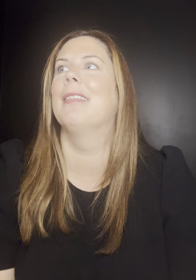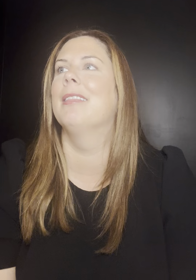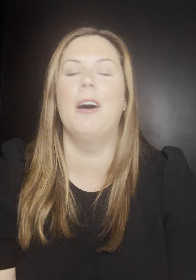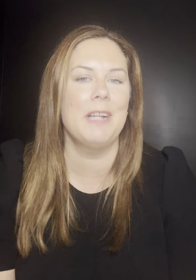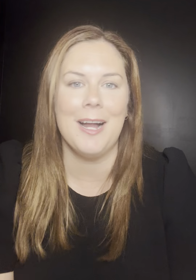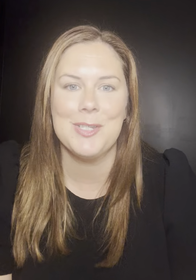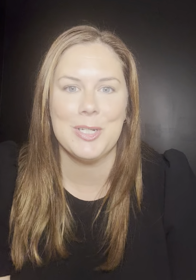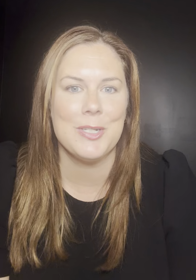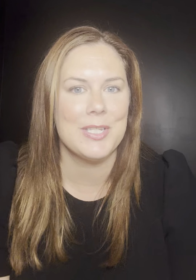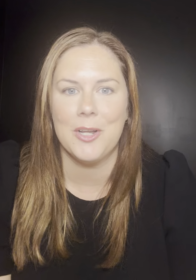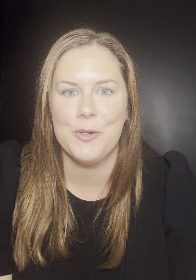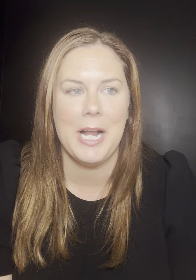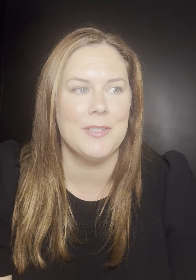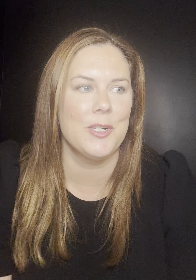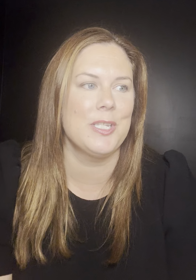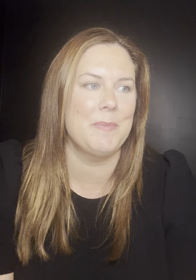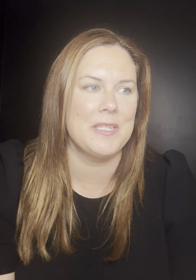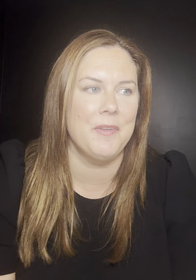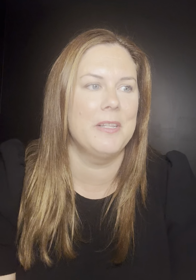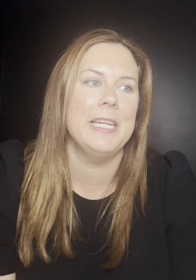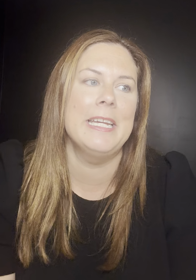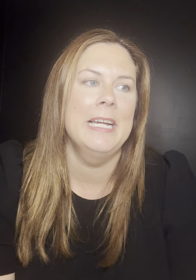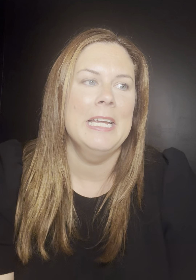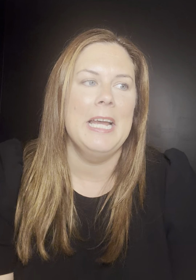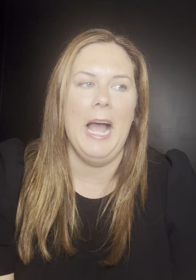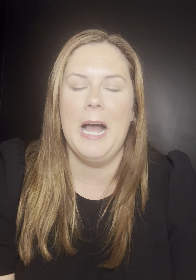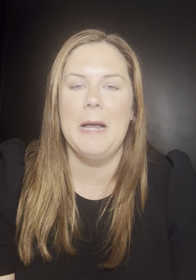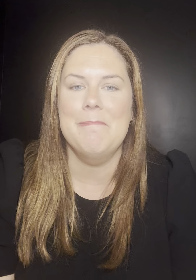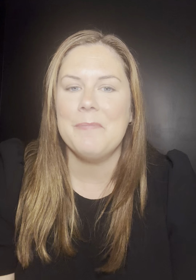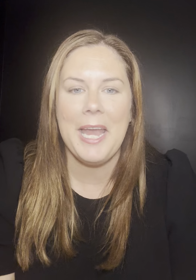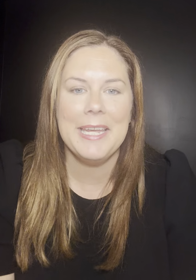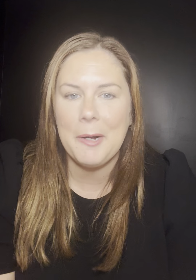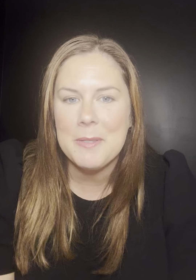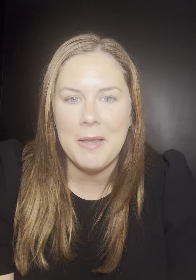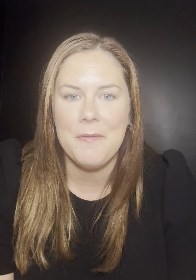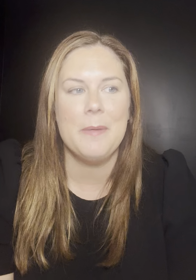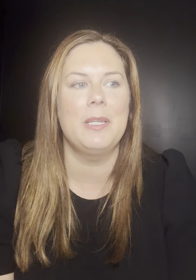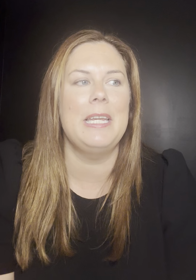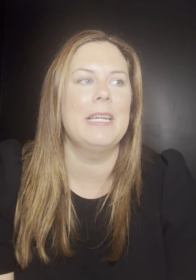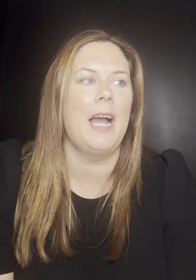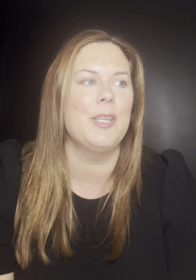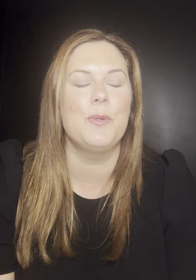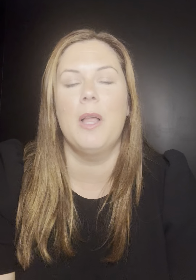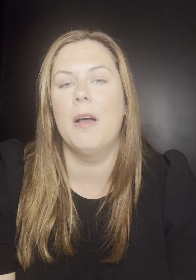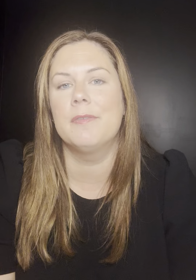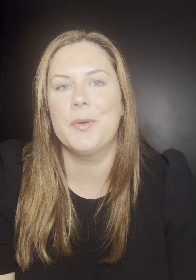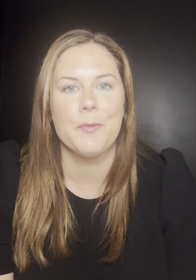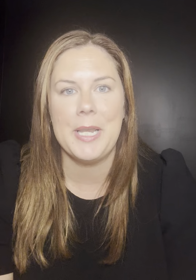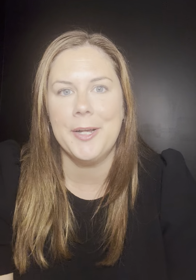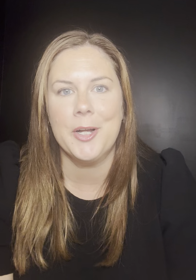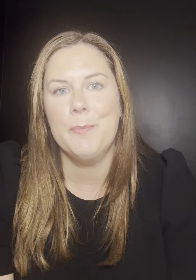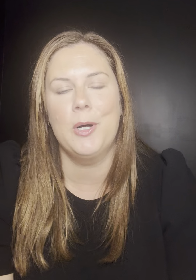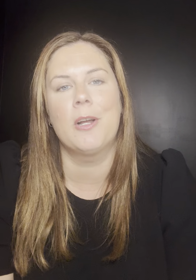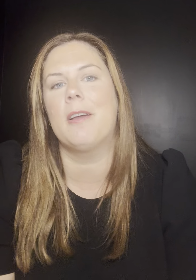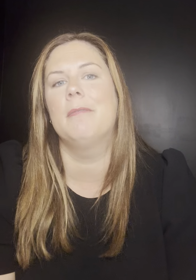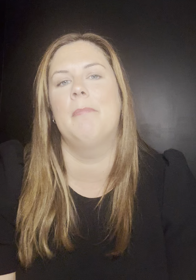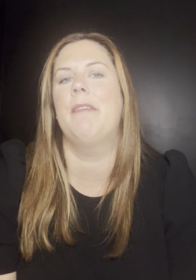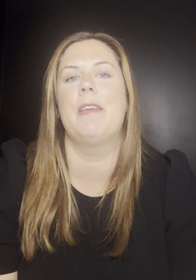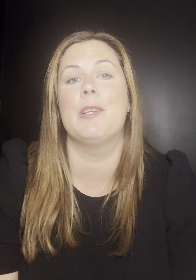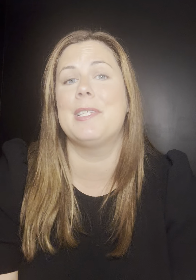love concerts, country concerts specifically, hanging out with my family. I do love reading a good book. My favorite season